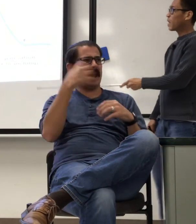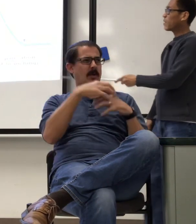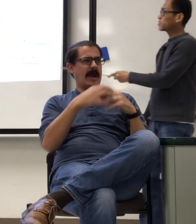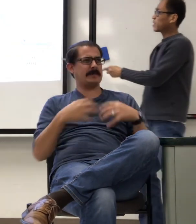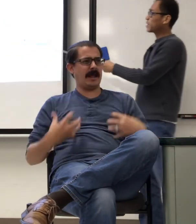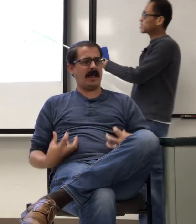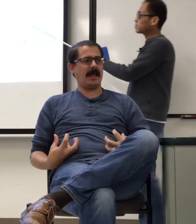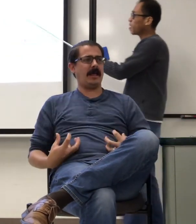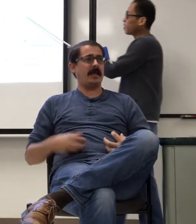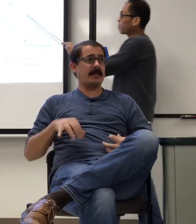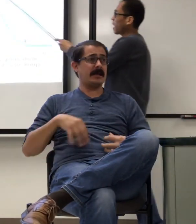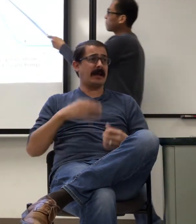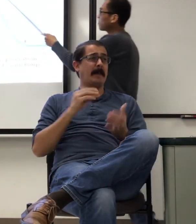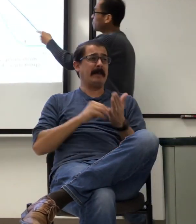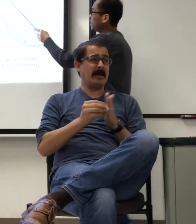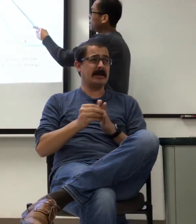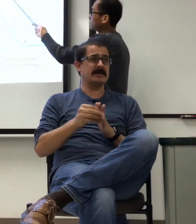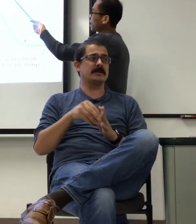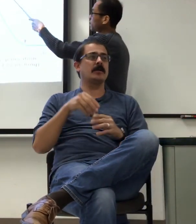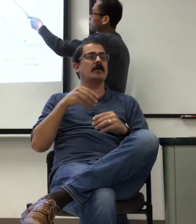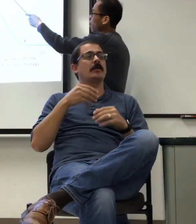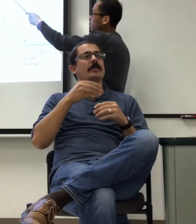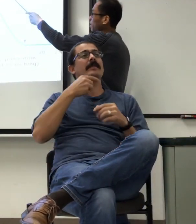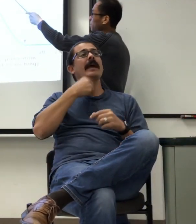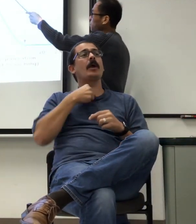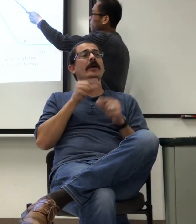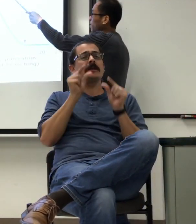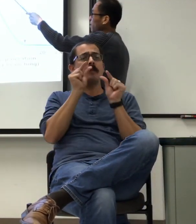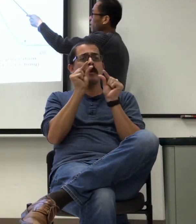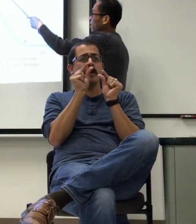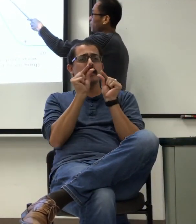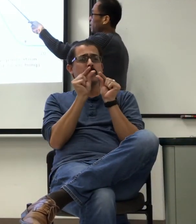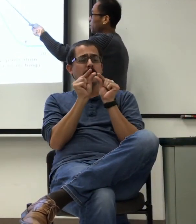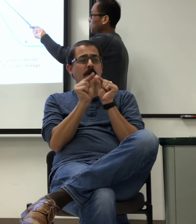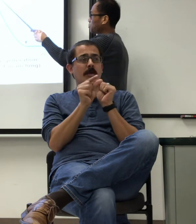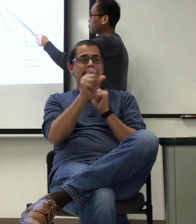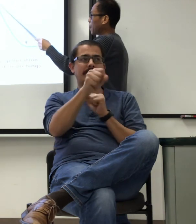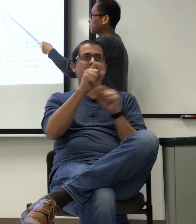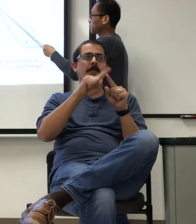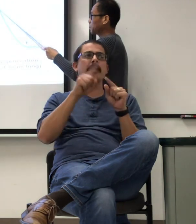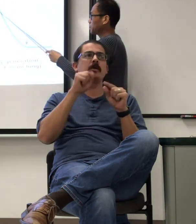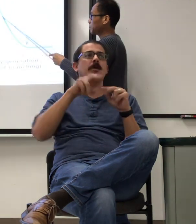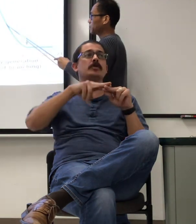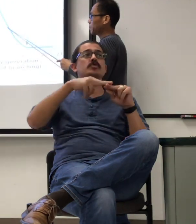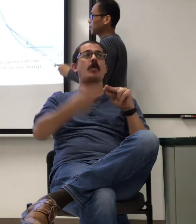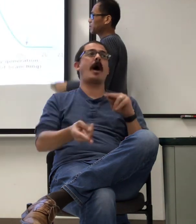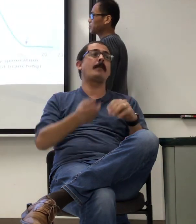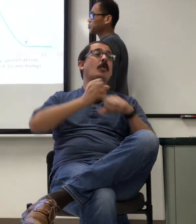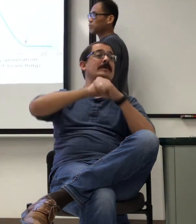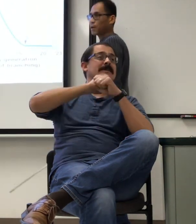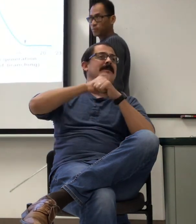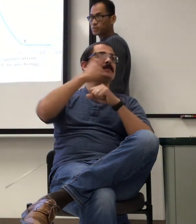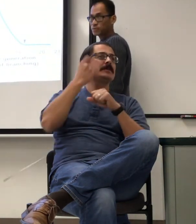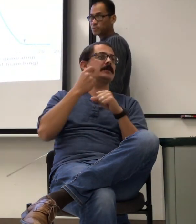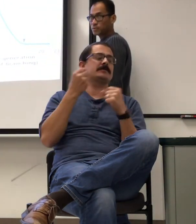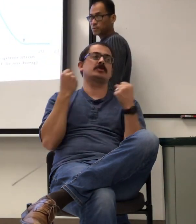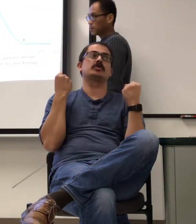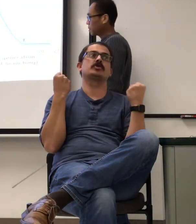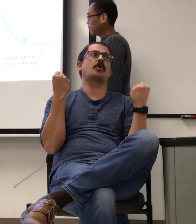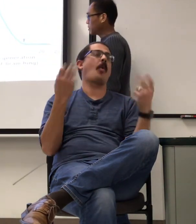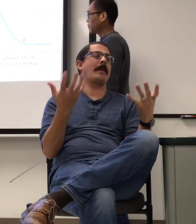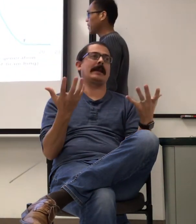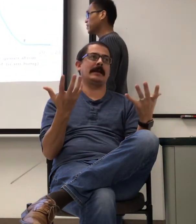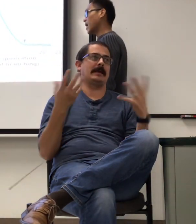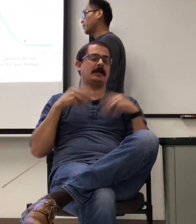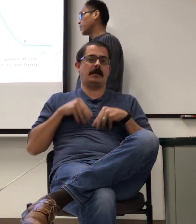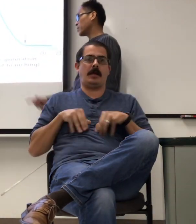though the airways are getting smaller, after the medium-sized bronchi, you get a huge drop in resistance because of the shear numbers.